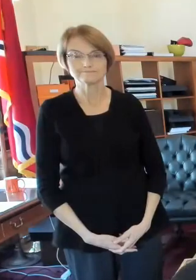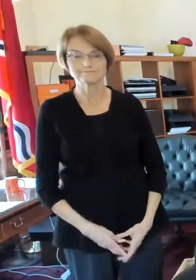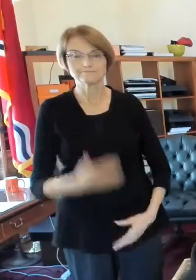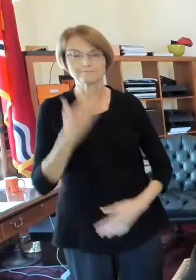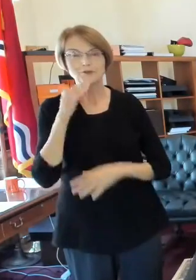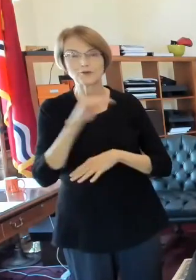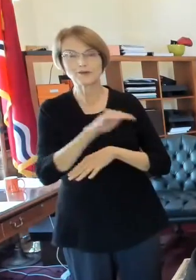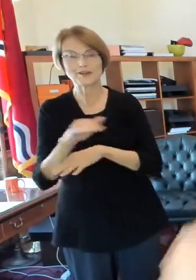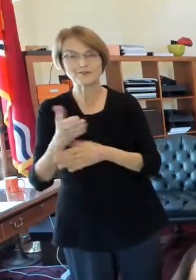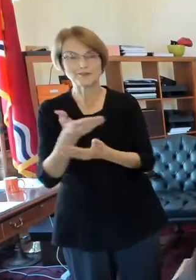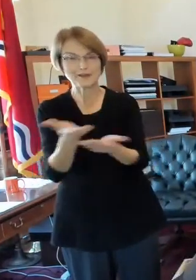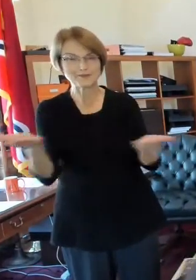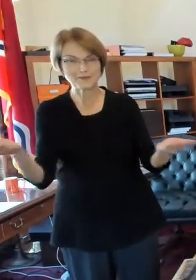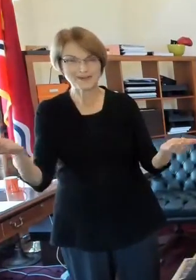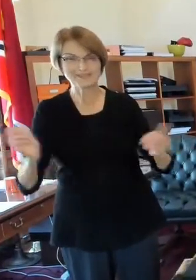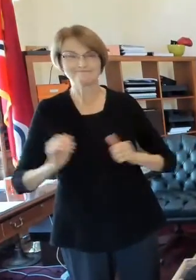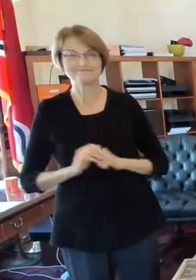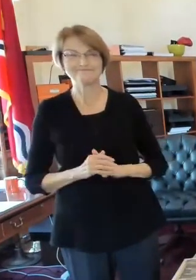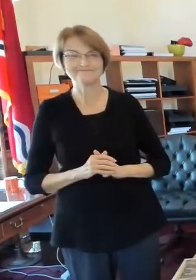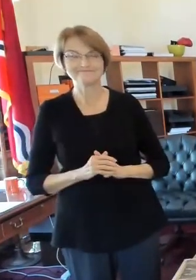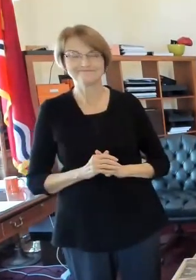Good afternoon, everyone.